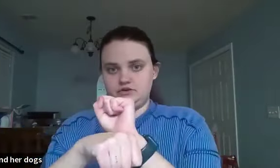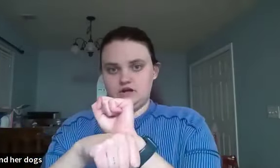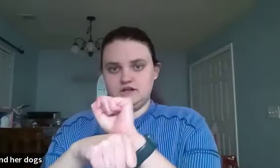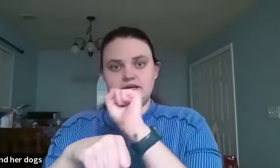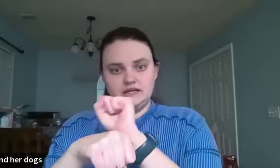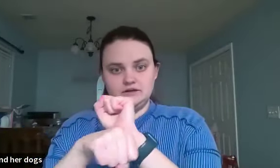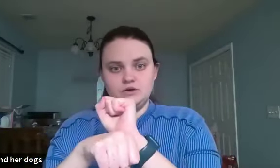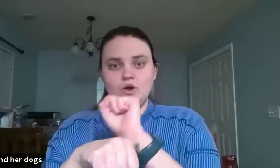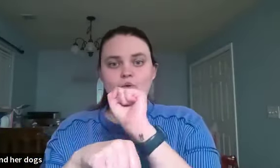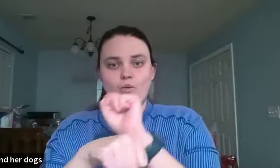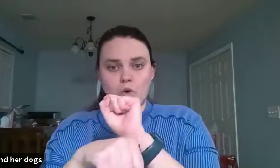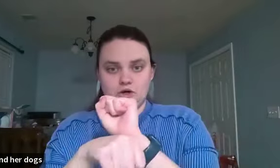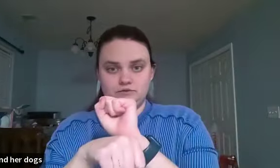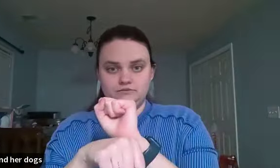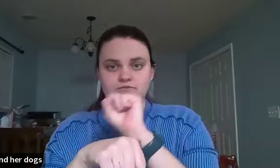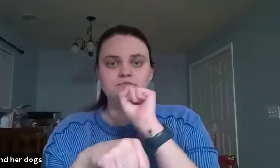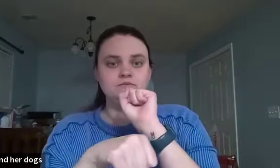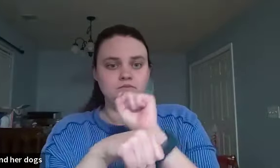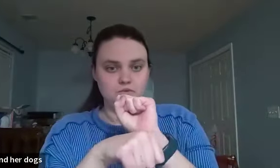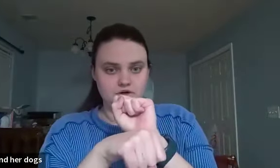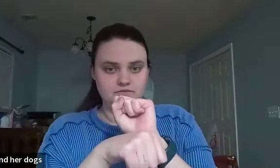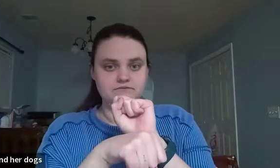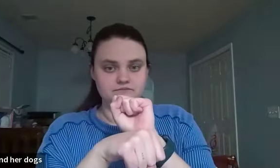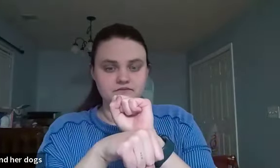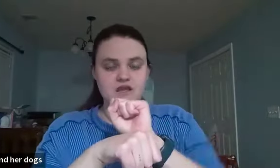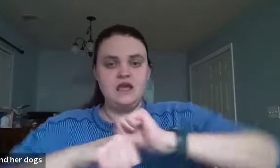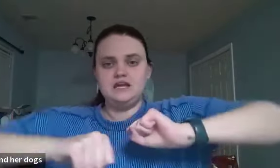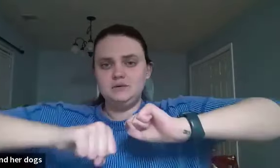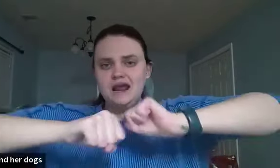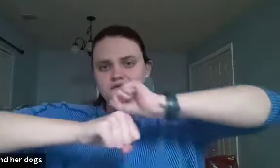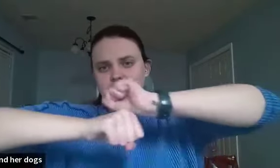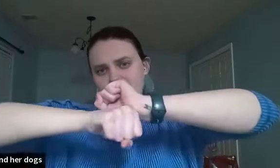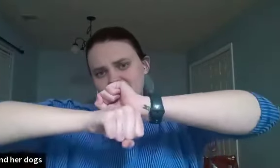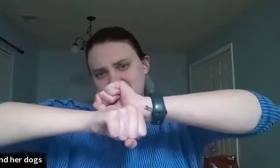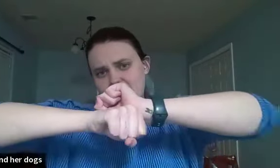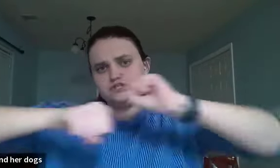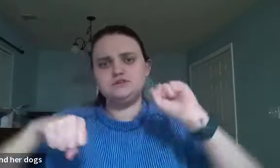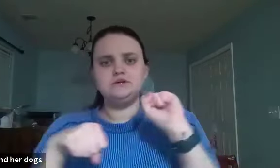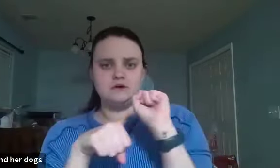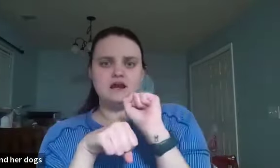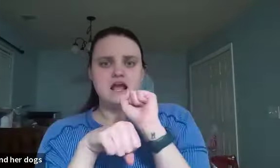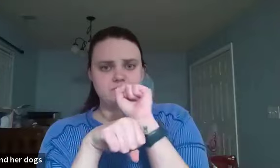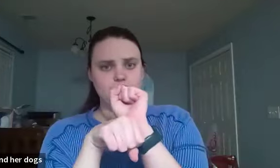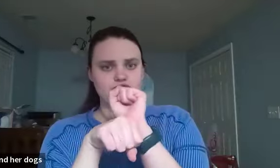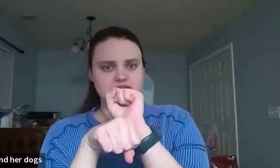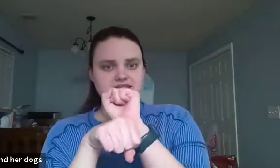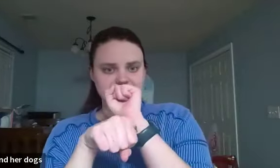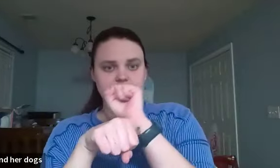your non-dominant hand. Work. And you don't want to have your elbows sticking out as you do it. You want to kind of have them more resting down.